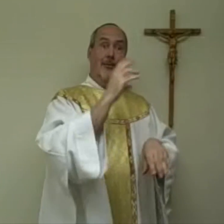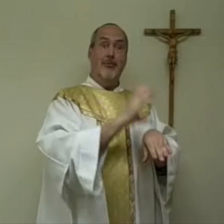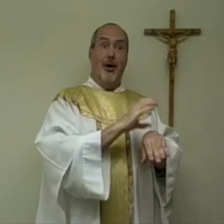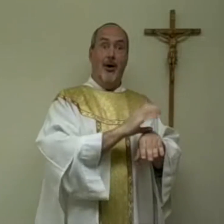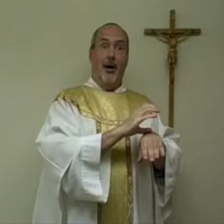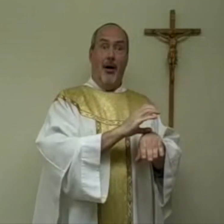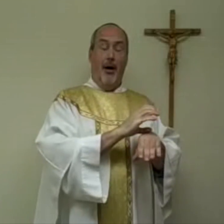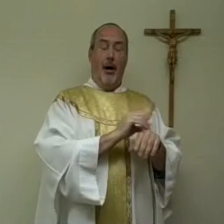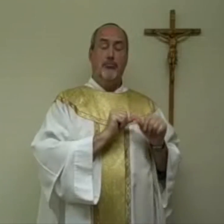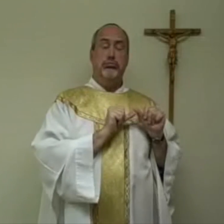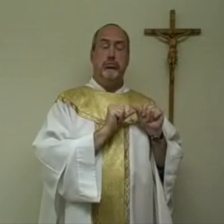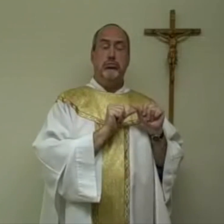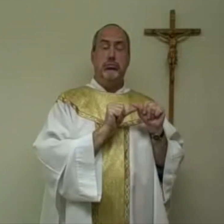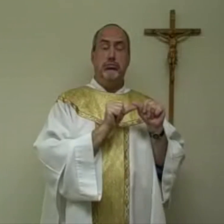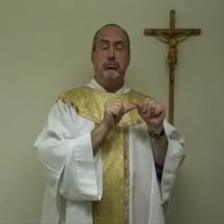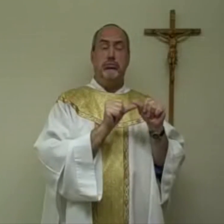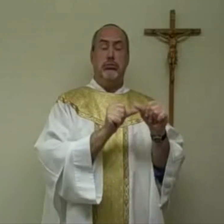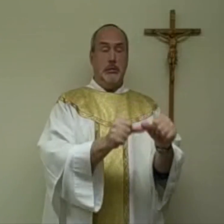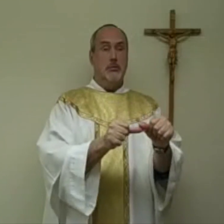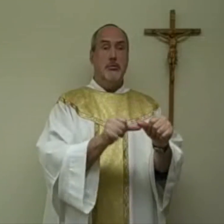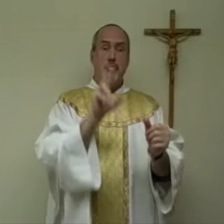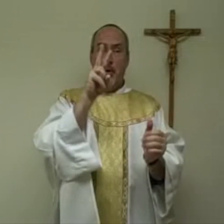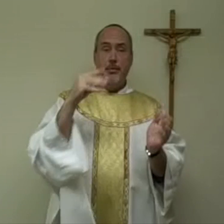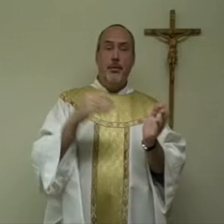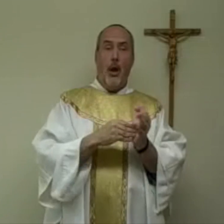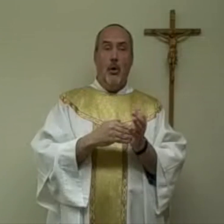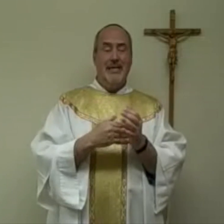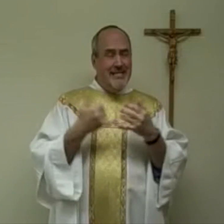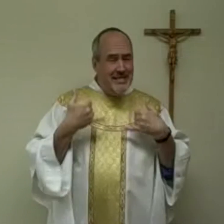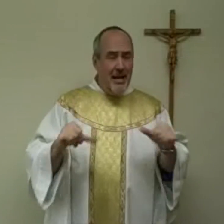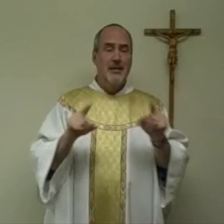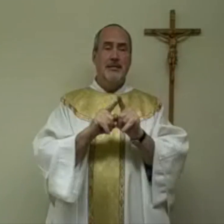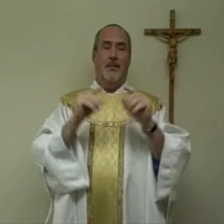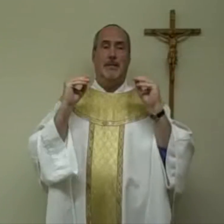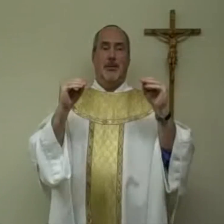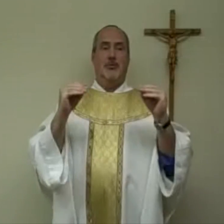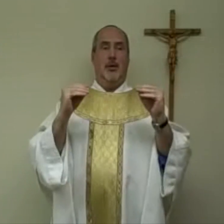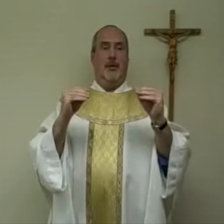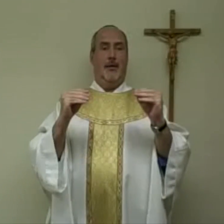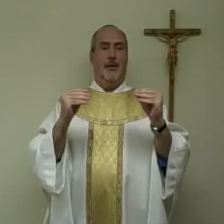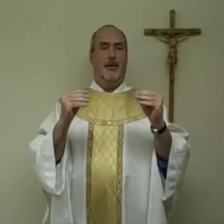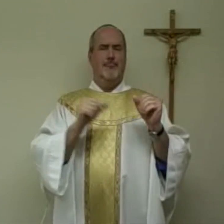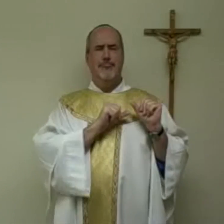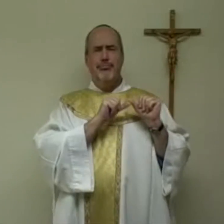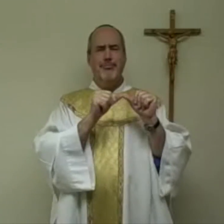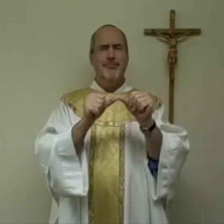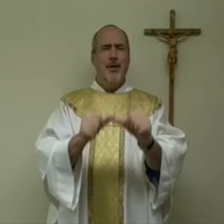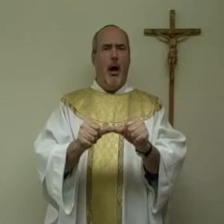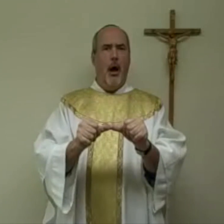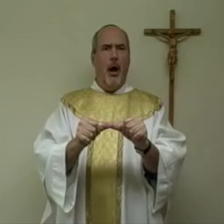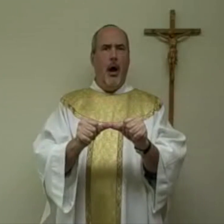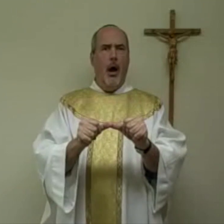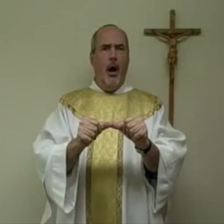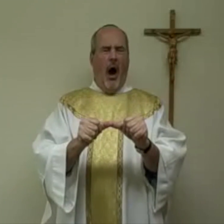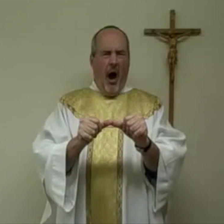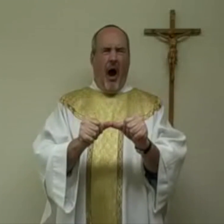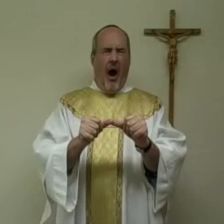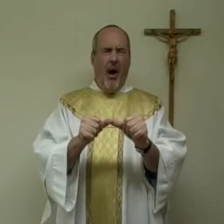wrong? However, the Catholic Church has been steadfast and solid for over 2,000 years, carrying